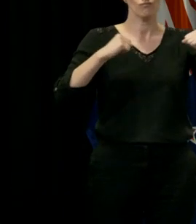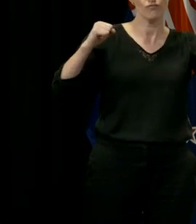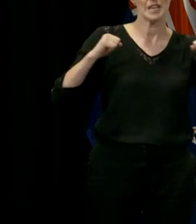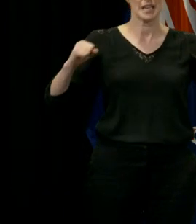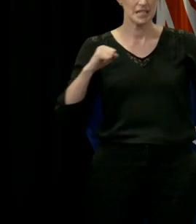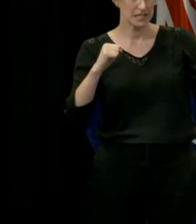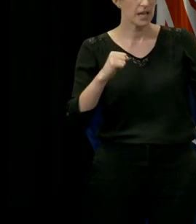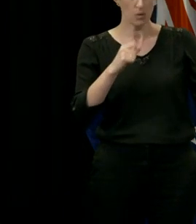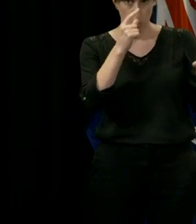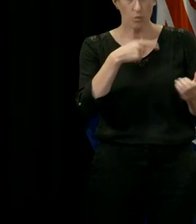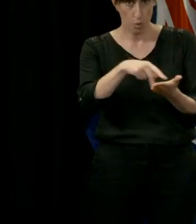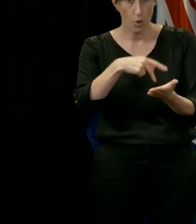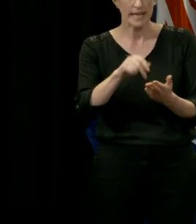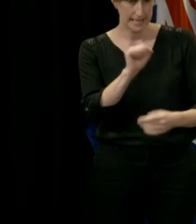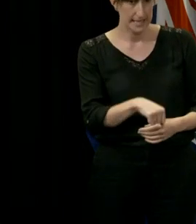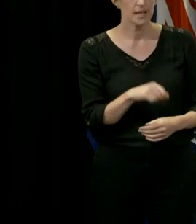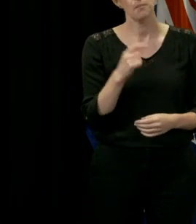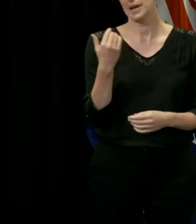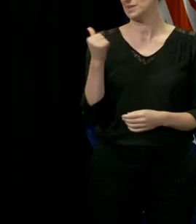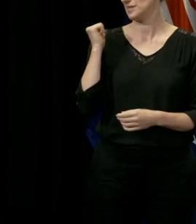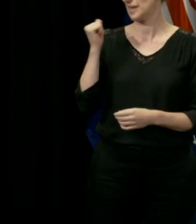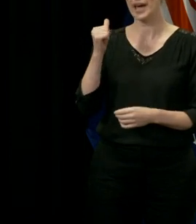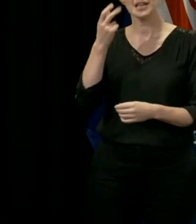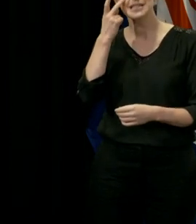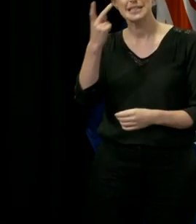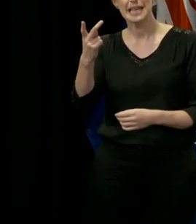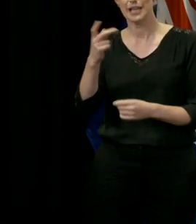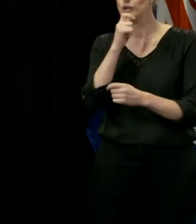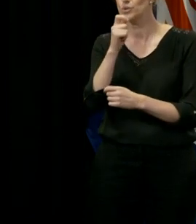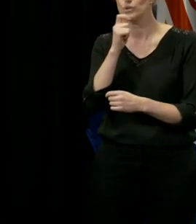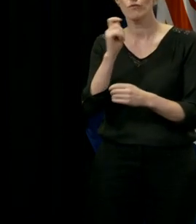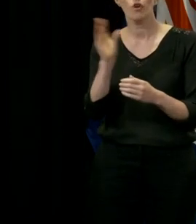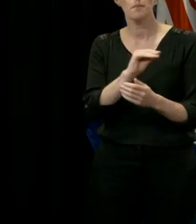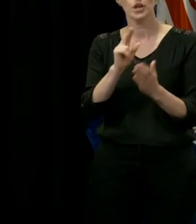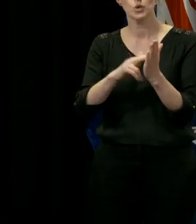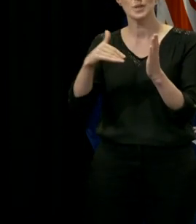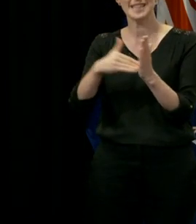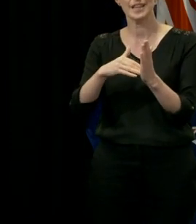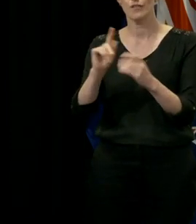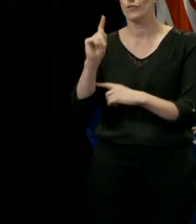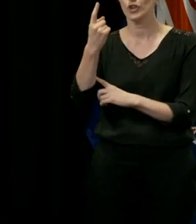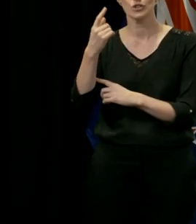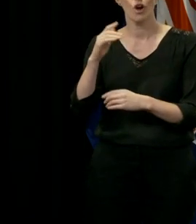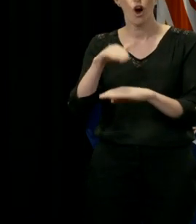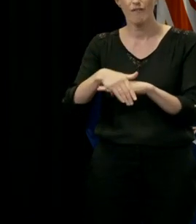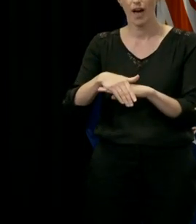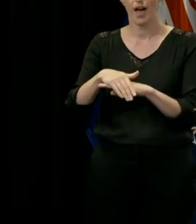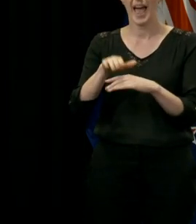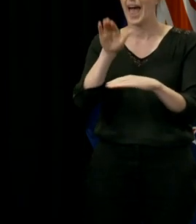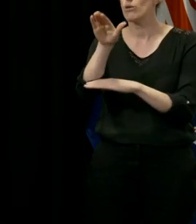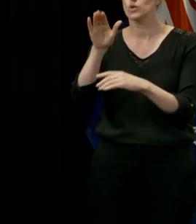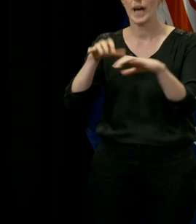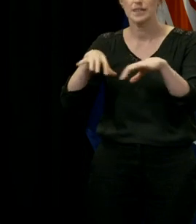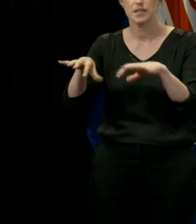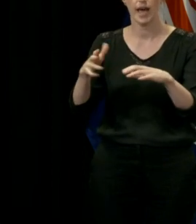First yesterday put out some press releases talking about being able to hunt the raw, go hunting and other solo outdoor activities. So can